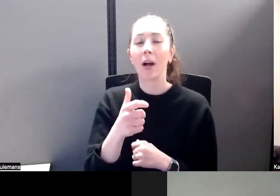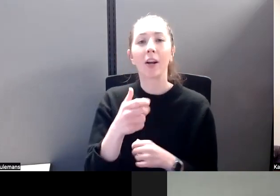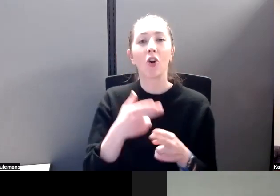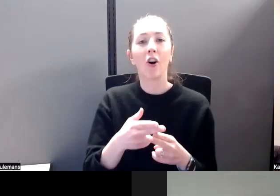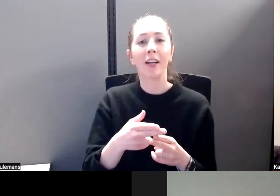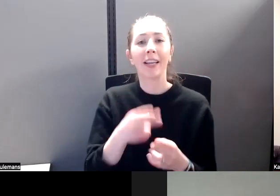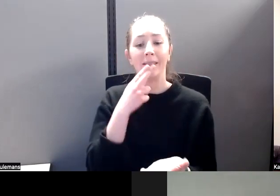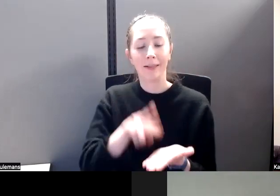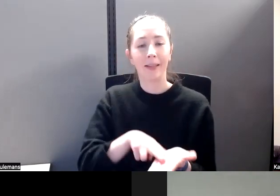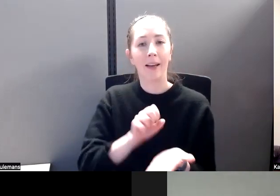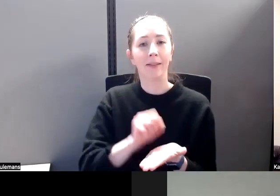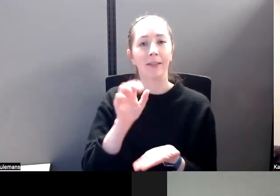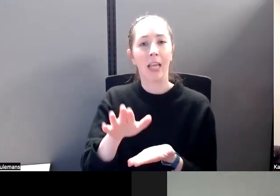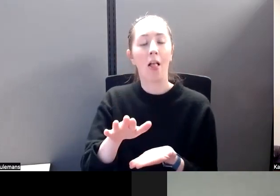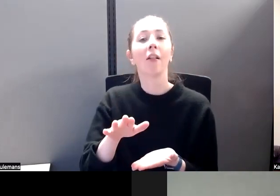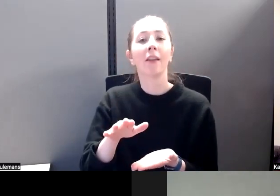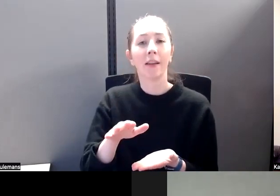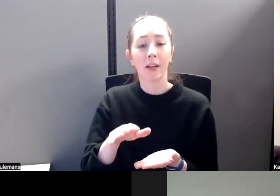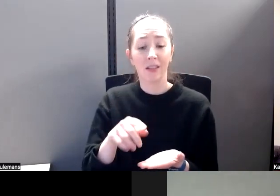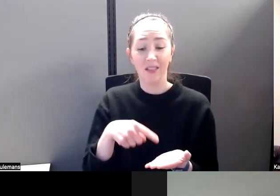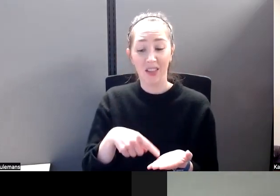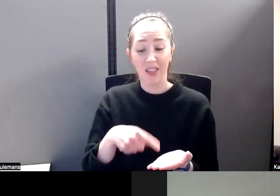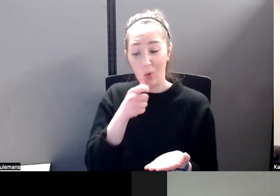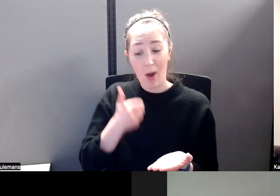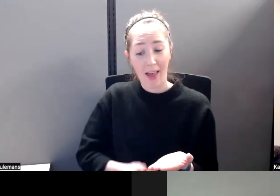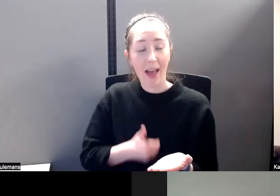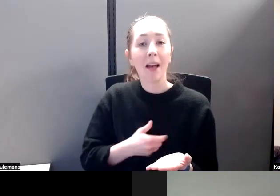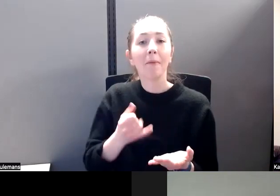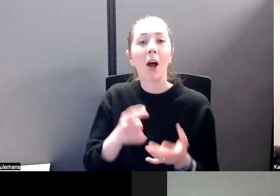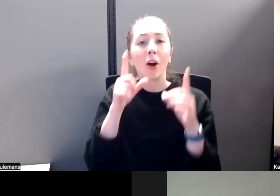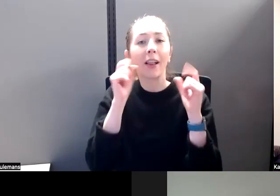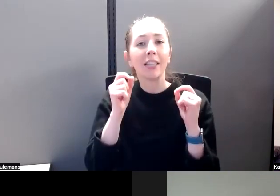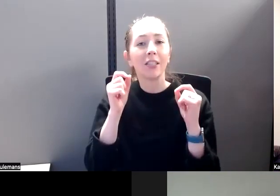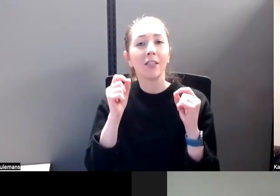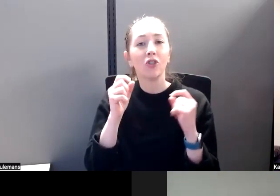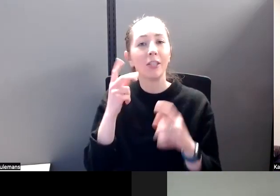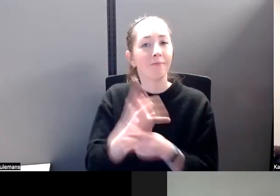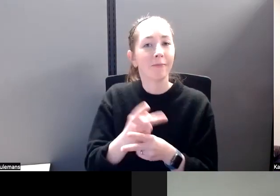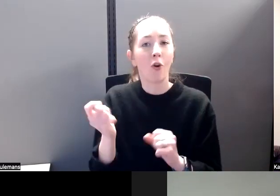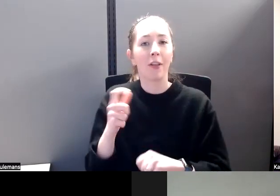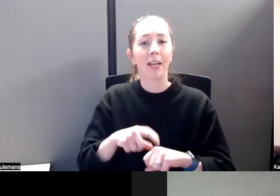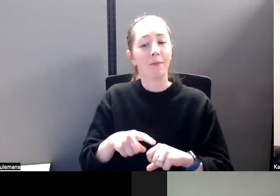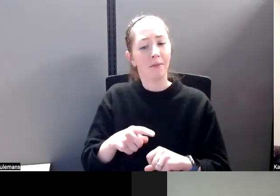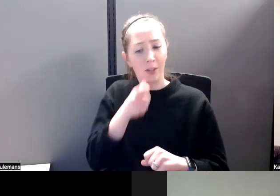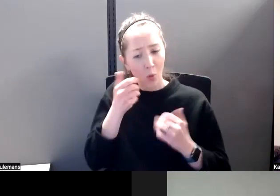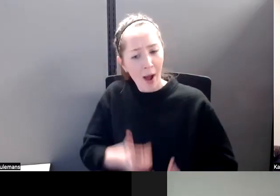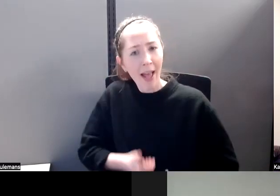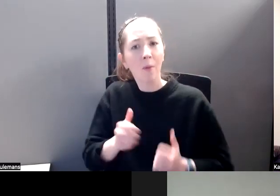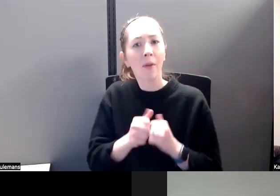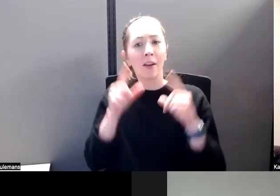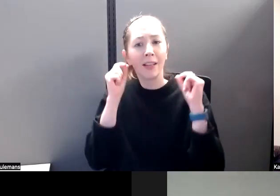my episode where I said, no, this is who I am. And now she's wearing her glasses all the time. And she said, this is who I am. I was